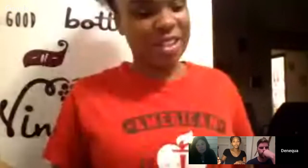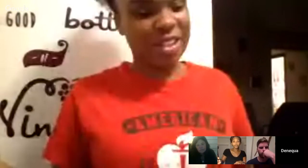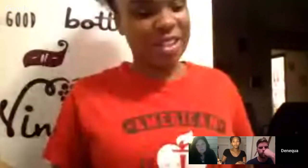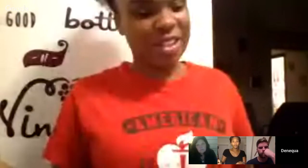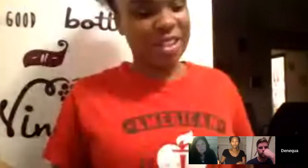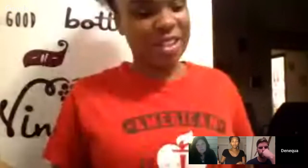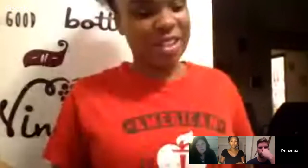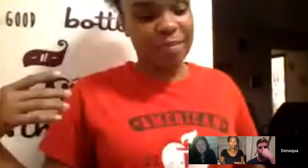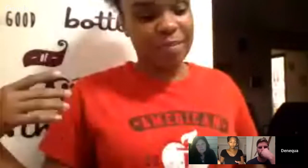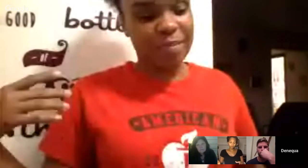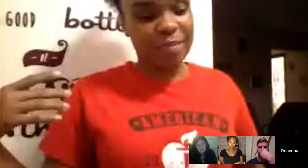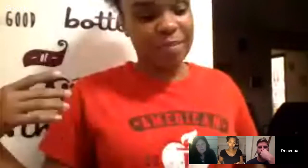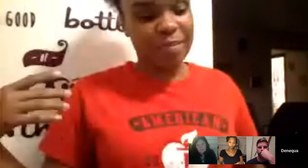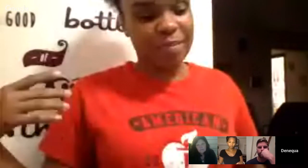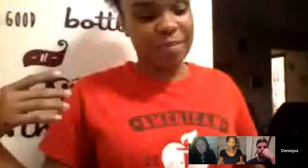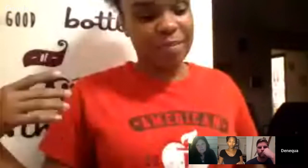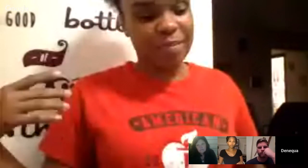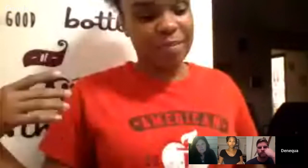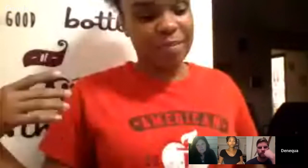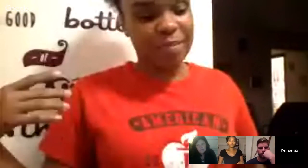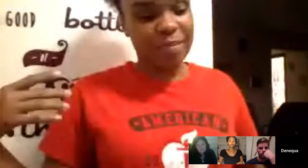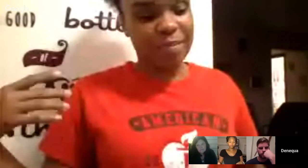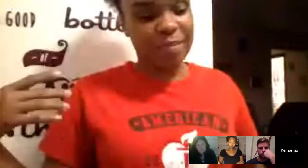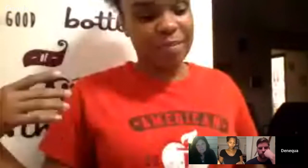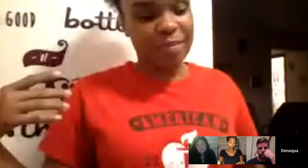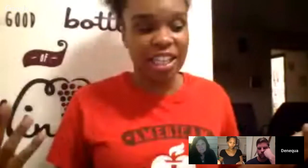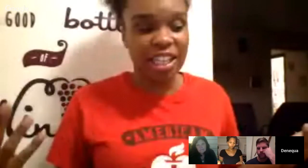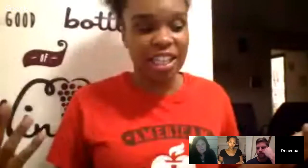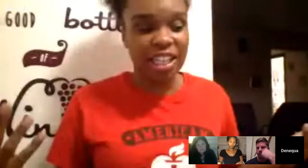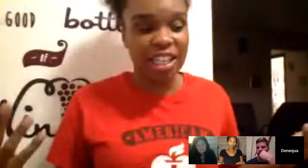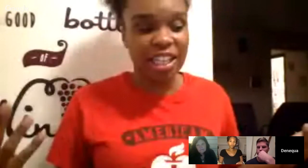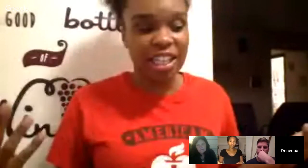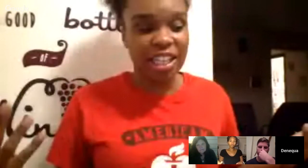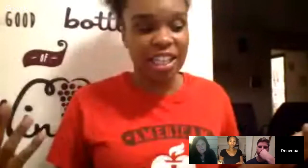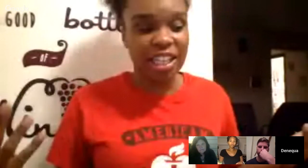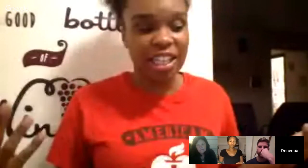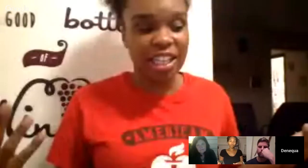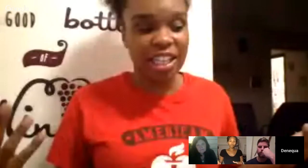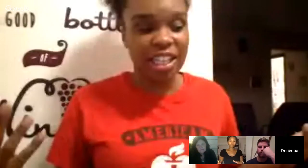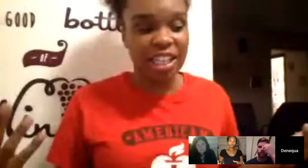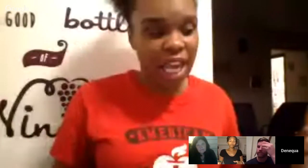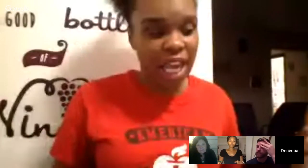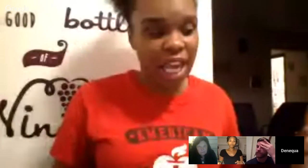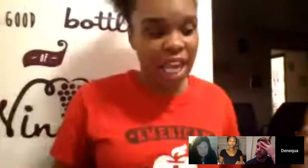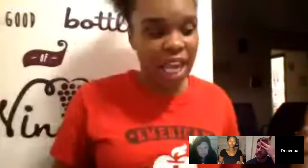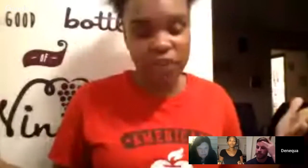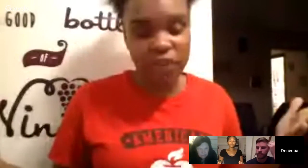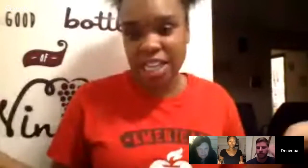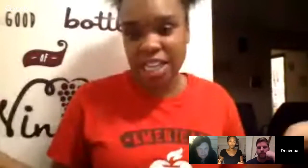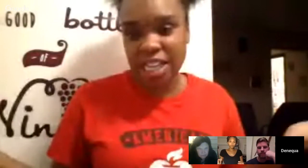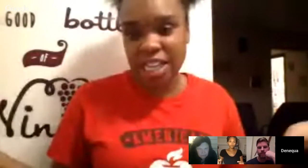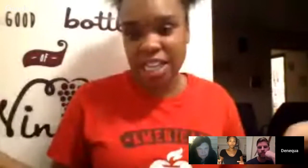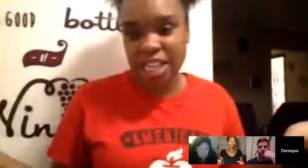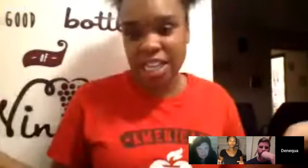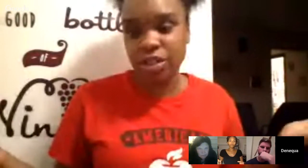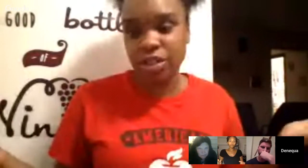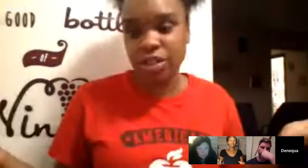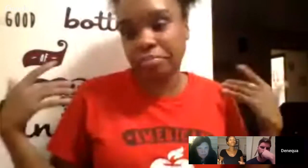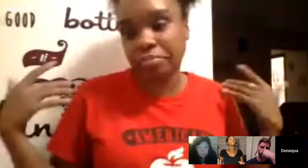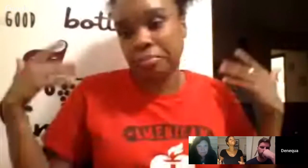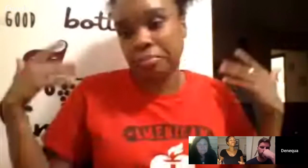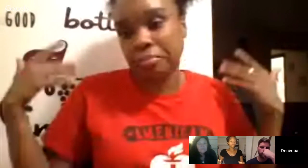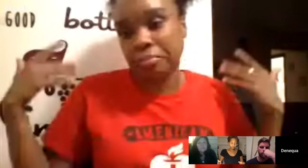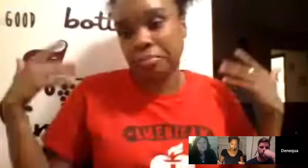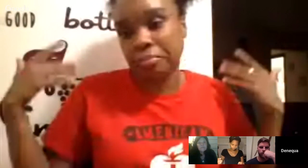was like taken from a personal experience. My son is leaving for the weekend. What a perfect time to clean the house.